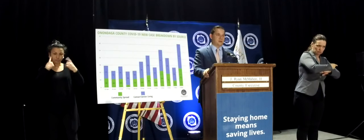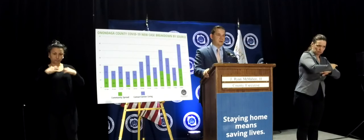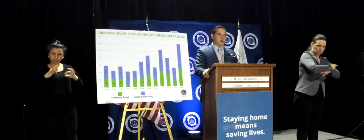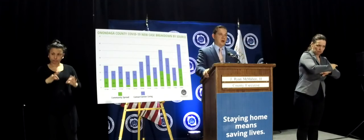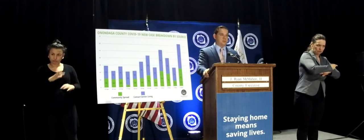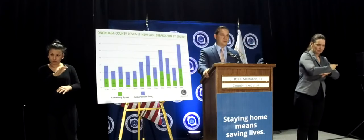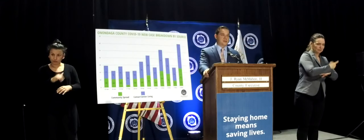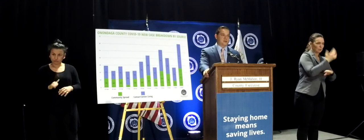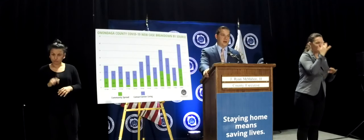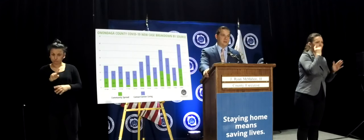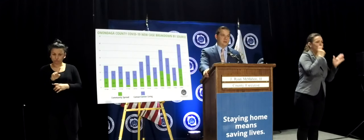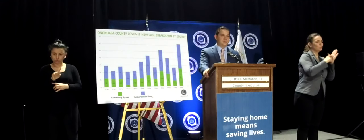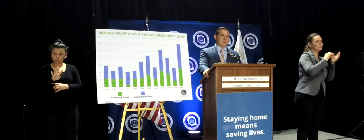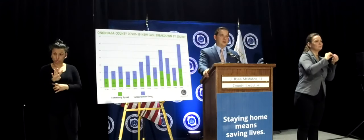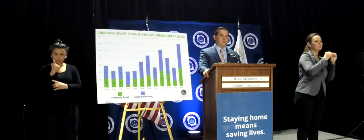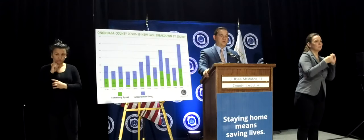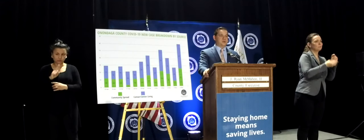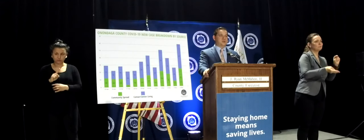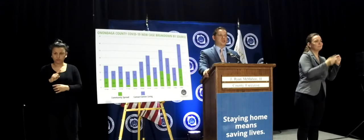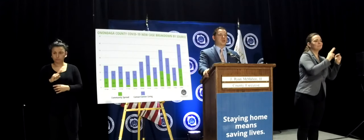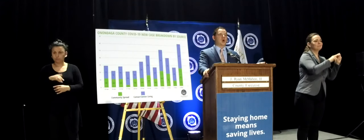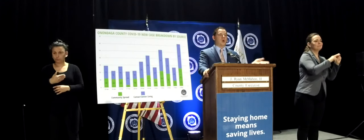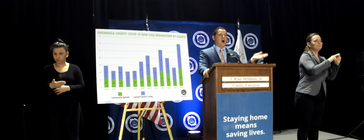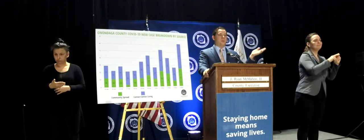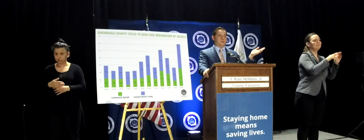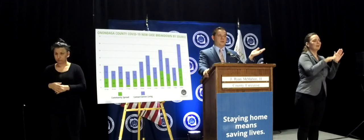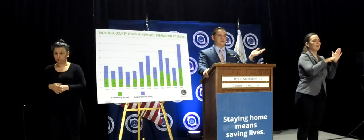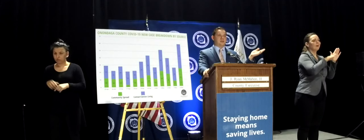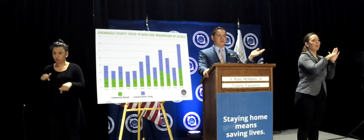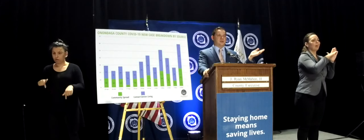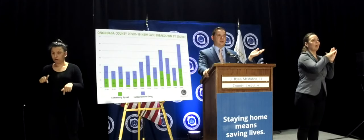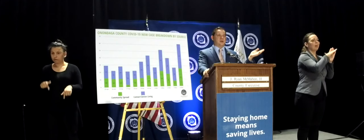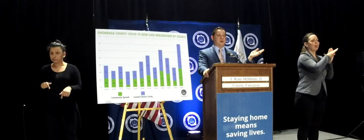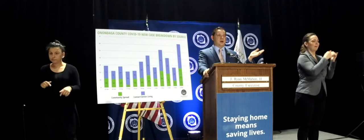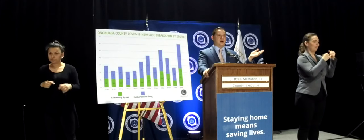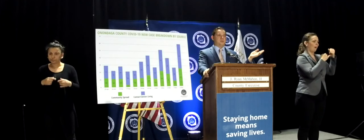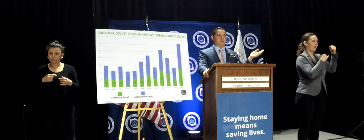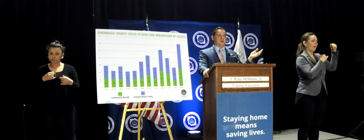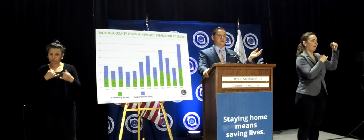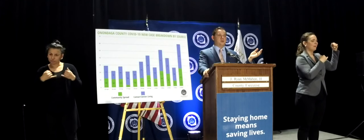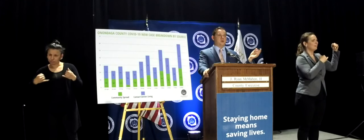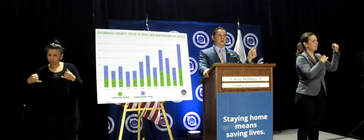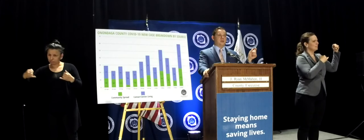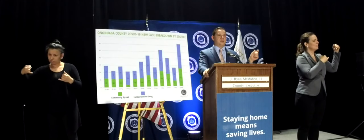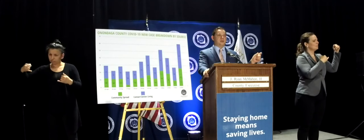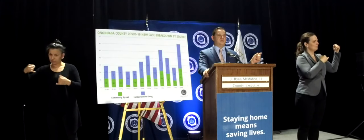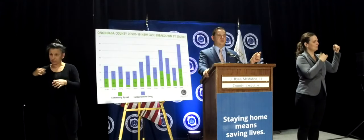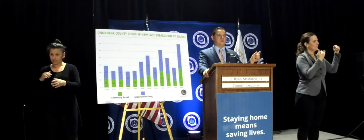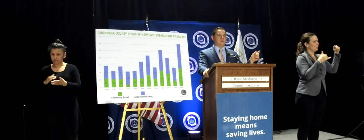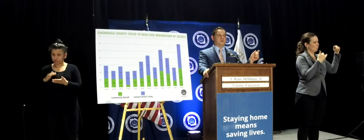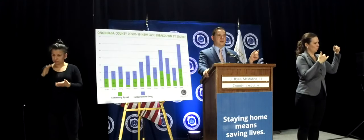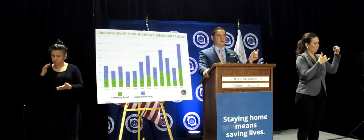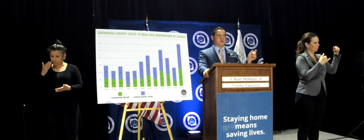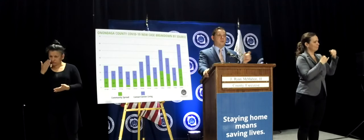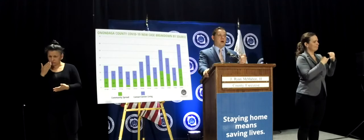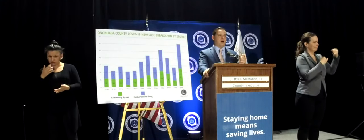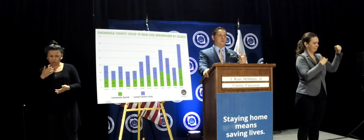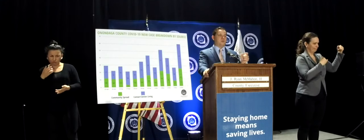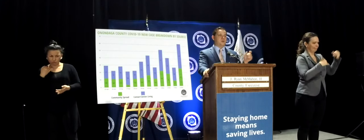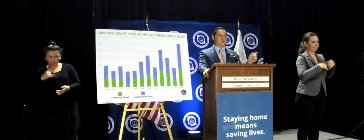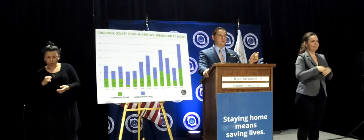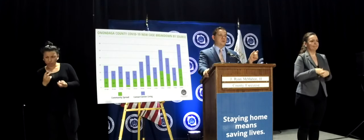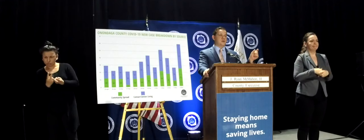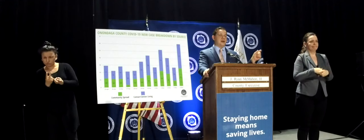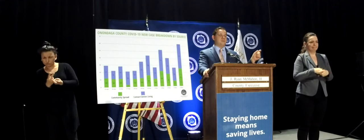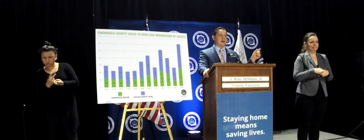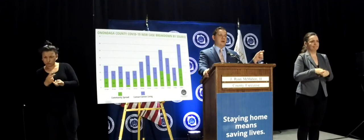recovering. But until then, that number is going to just go up essentially because the only individuals that could come off